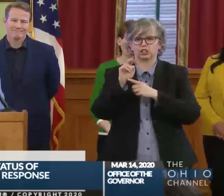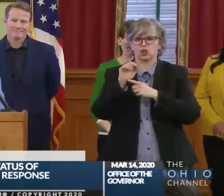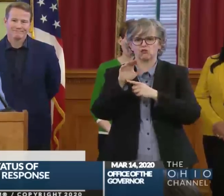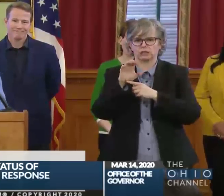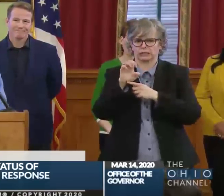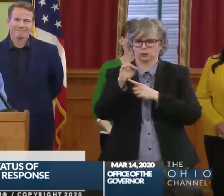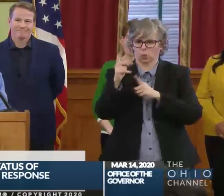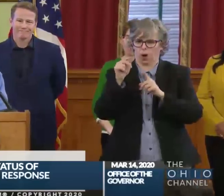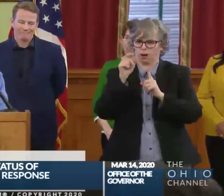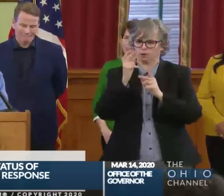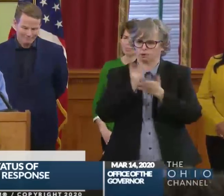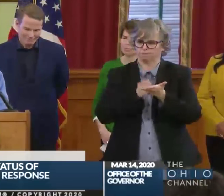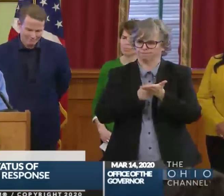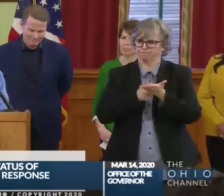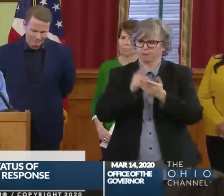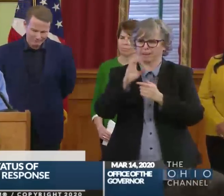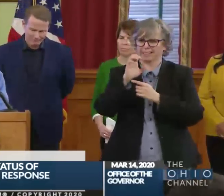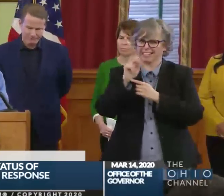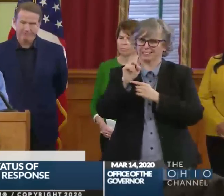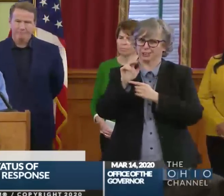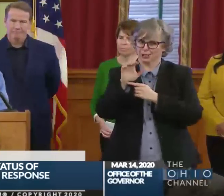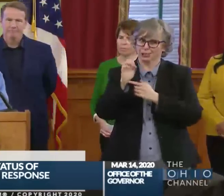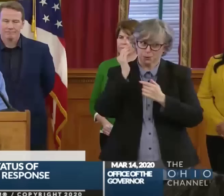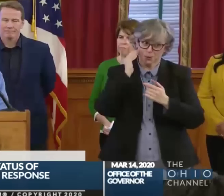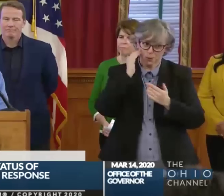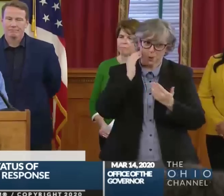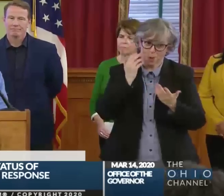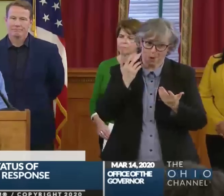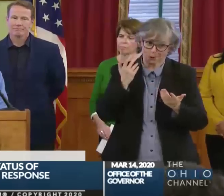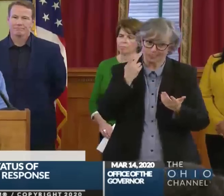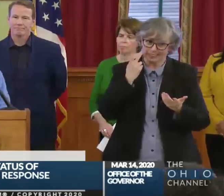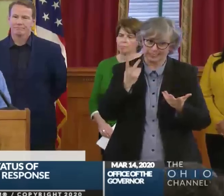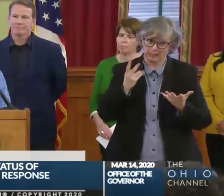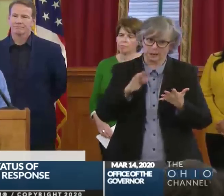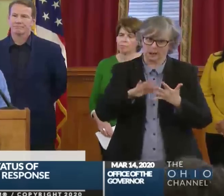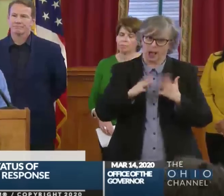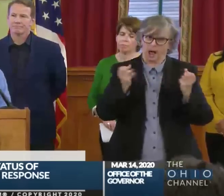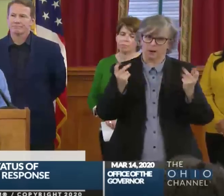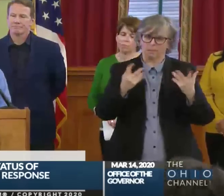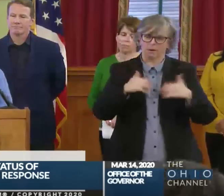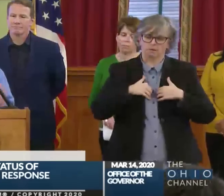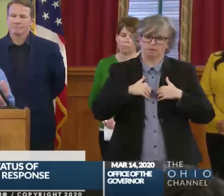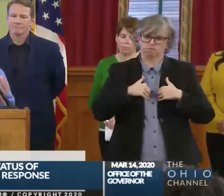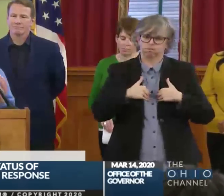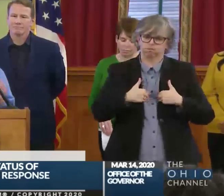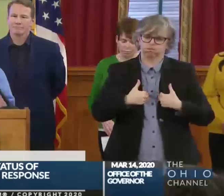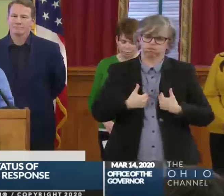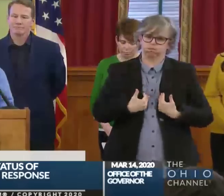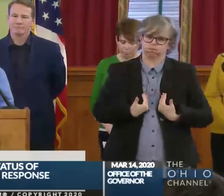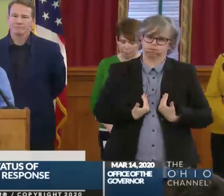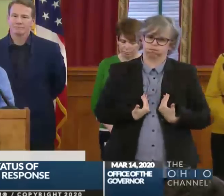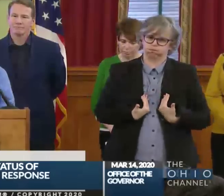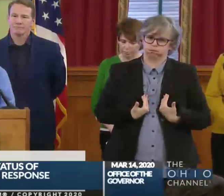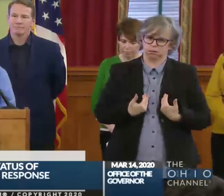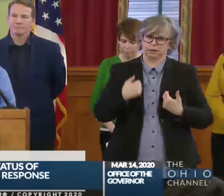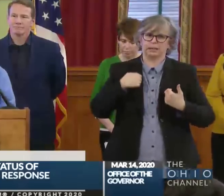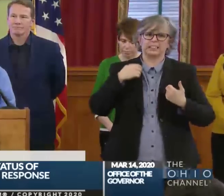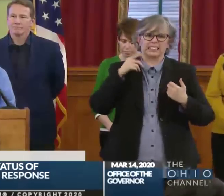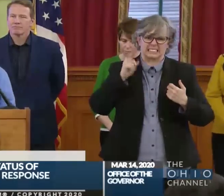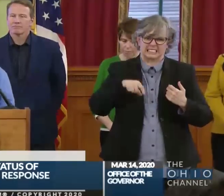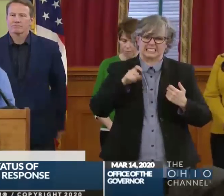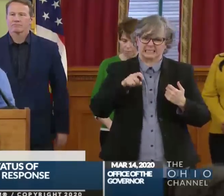We know there's going to start to be some fatigue of living this way, but I think we have to get our head wrapped around that